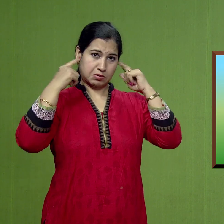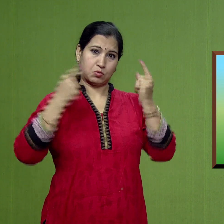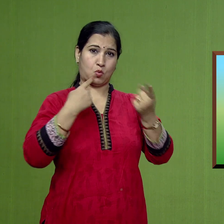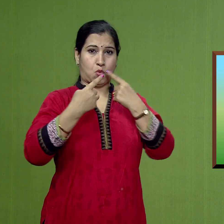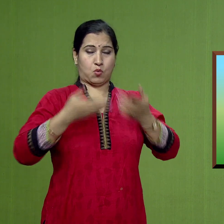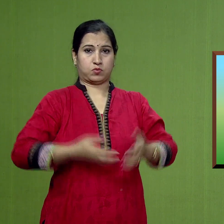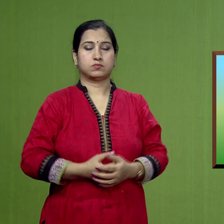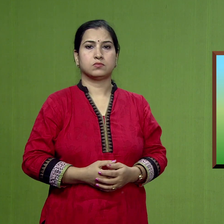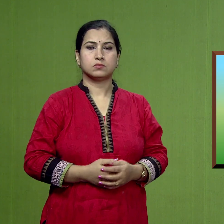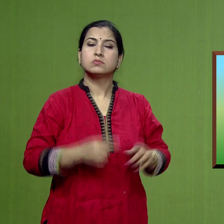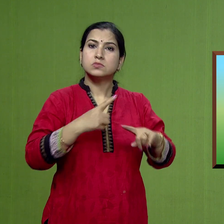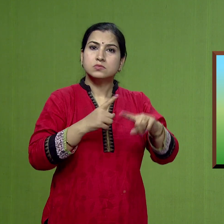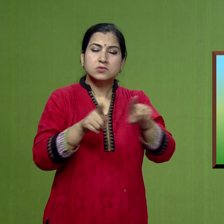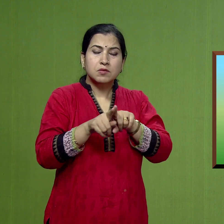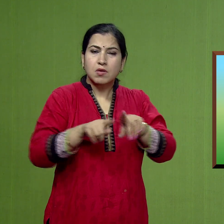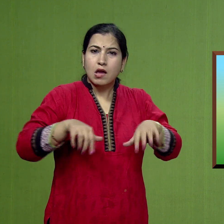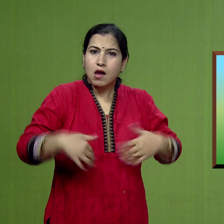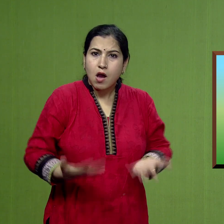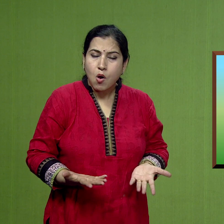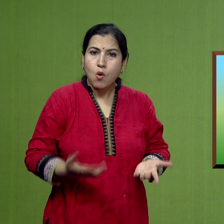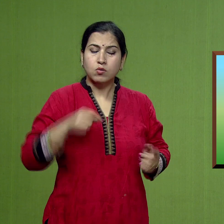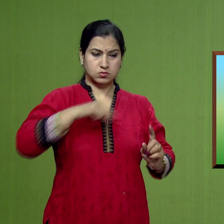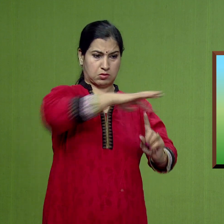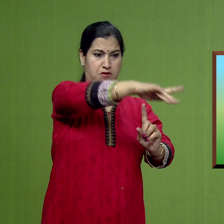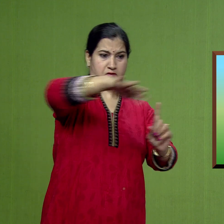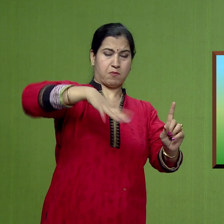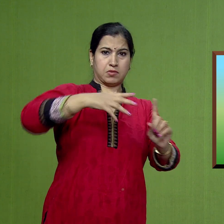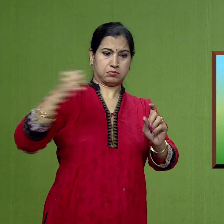and how it is affecting your environment and health.